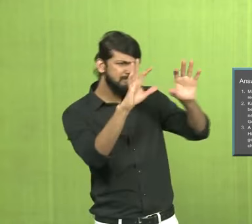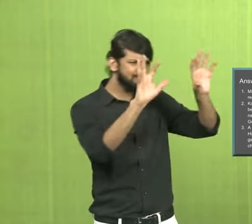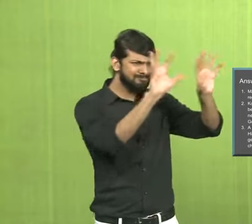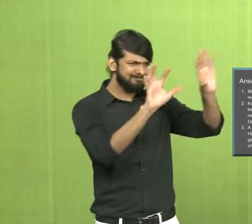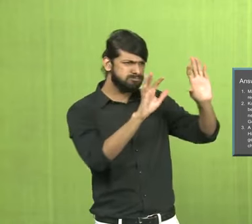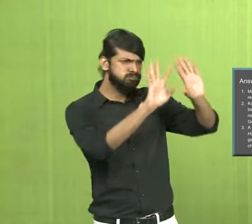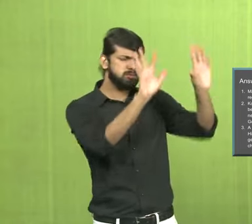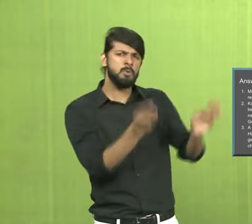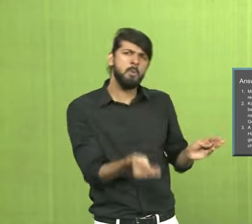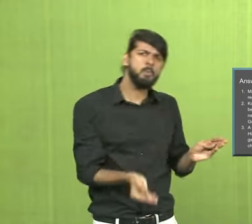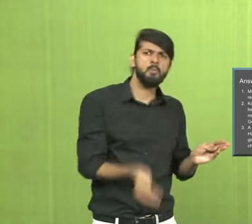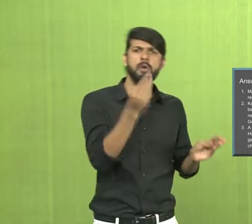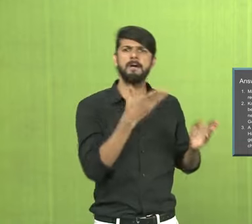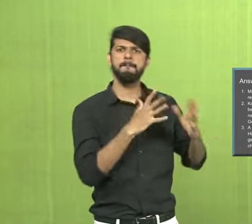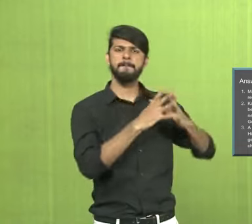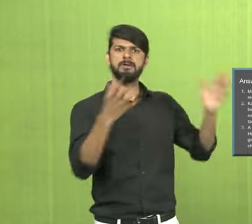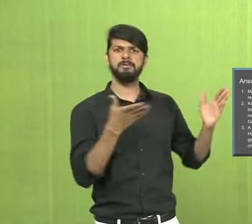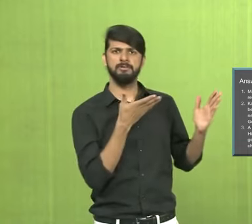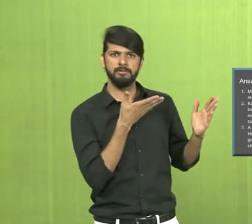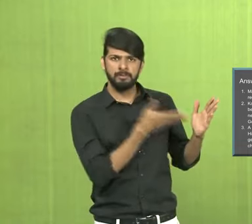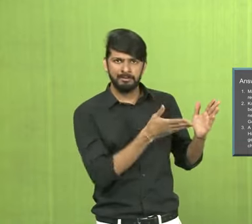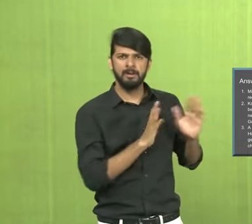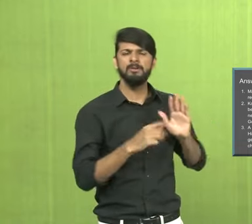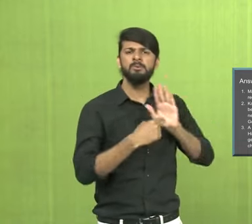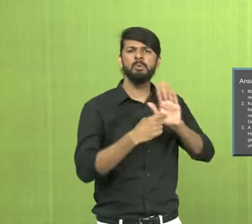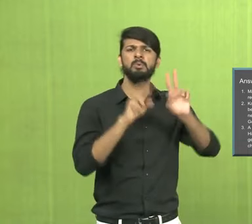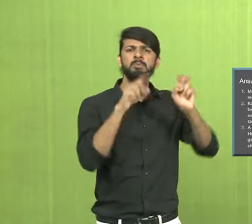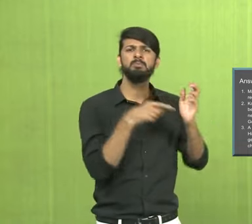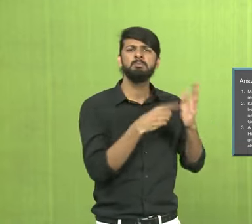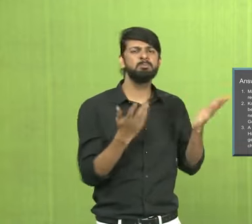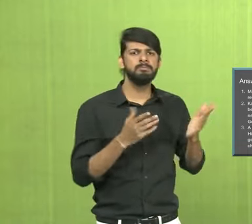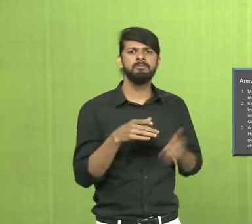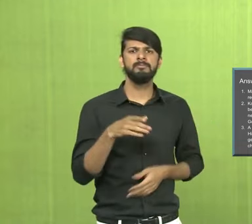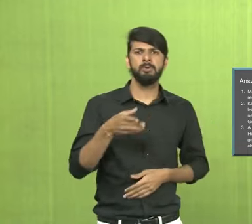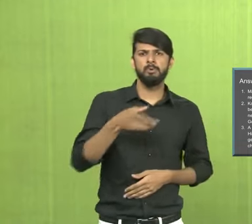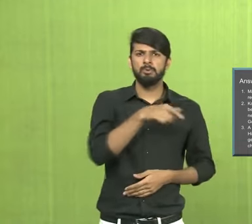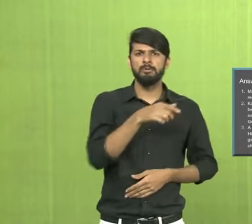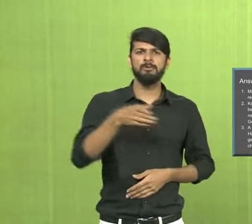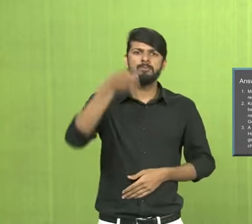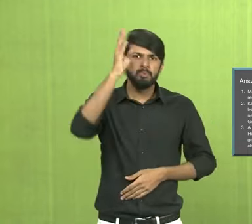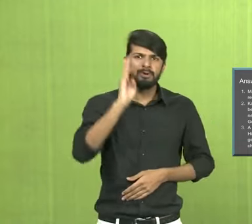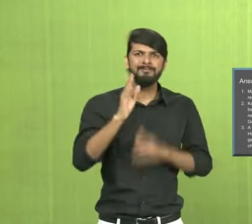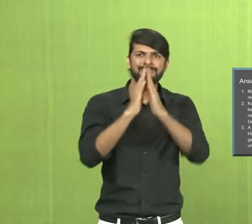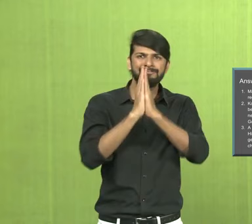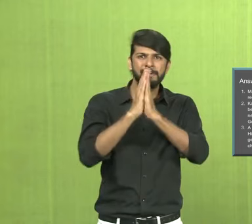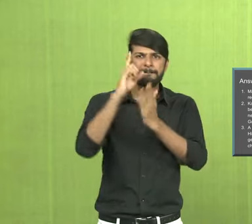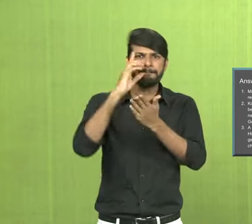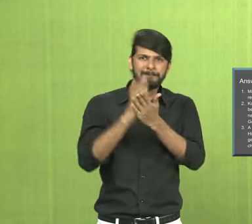no space in between the characters, no empty space at all, and it depicts episodes